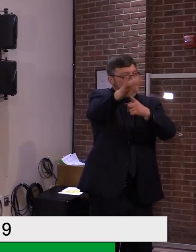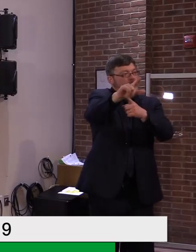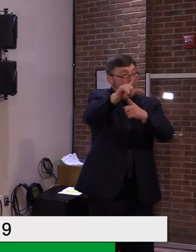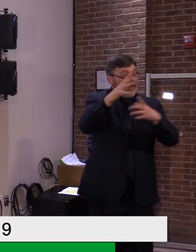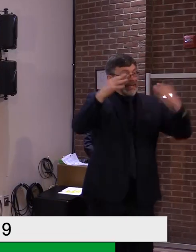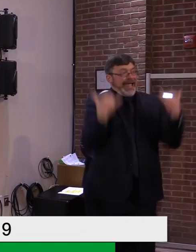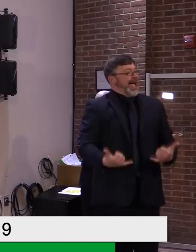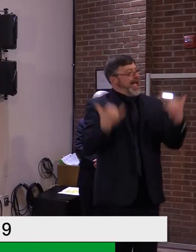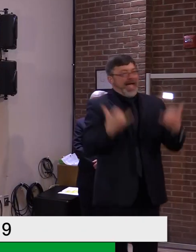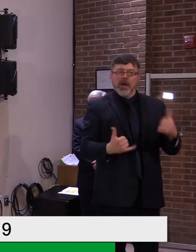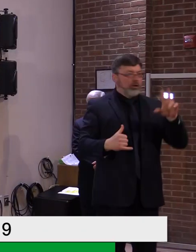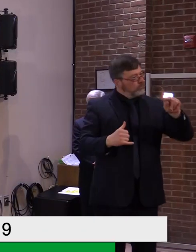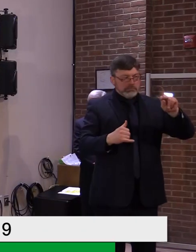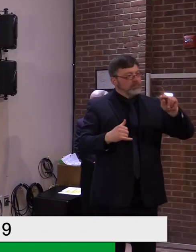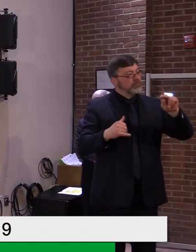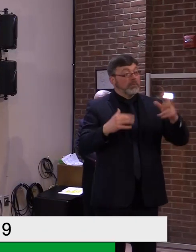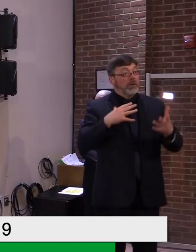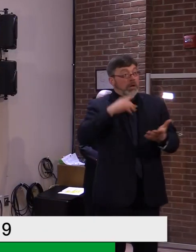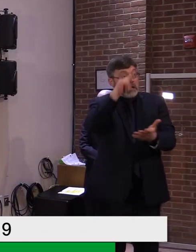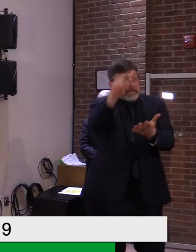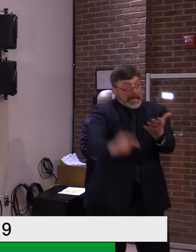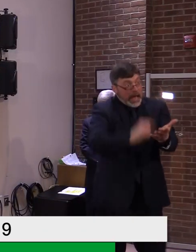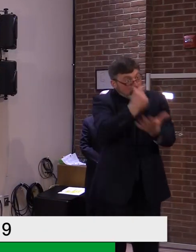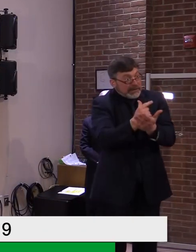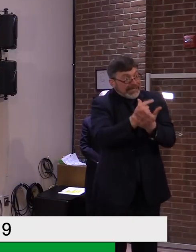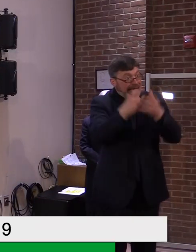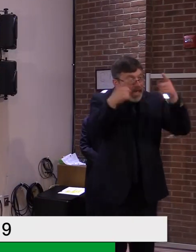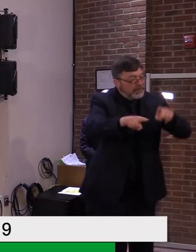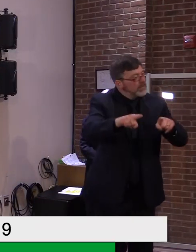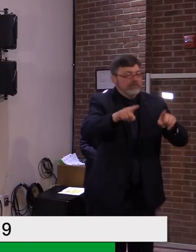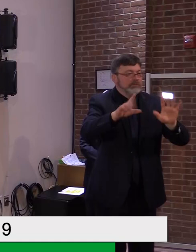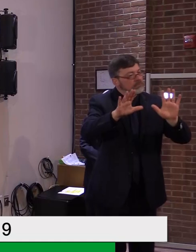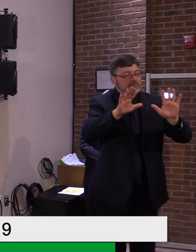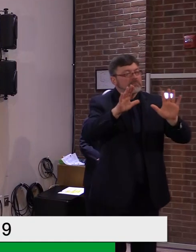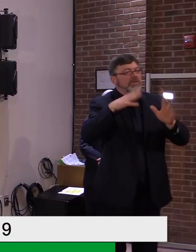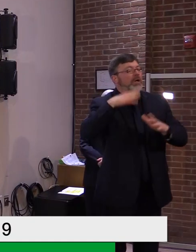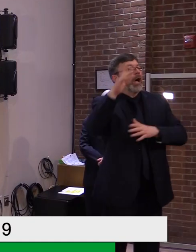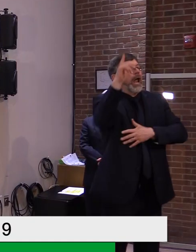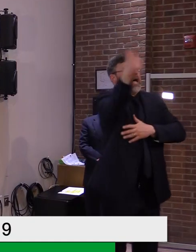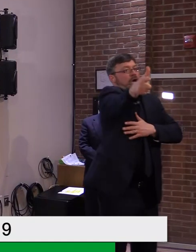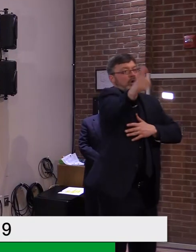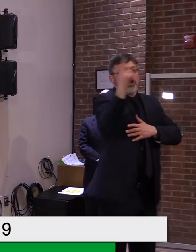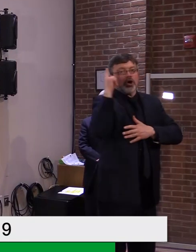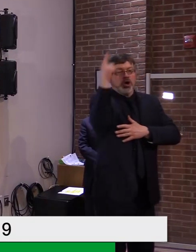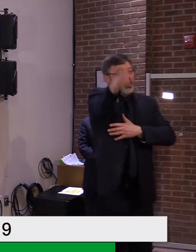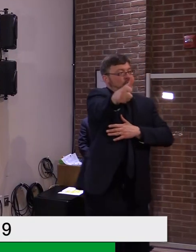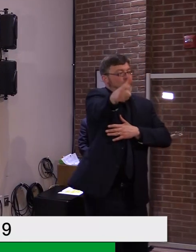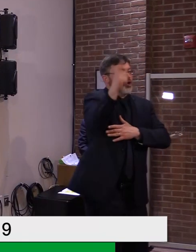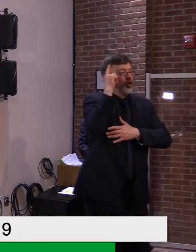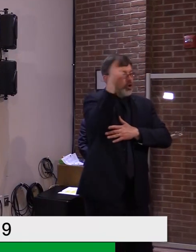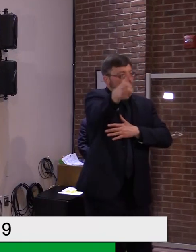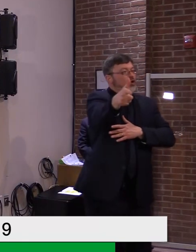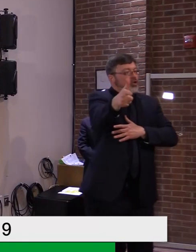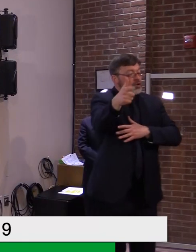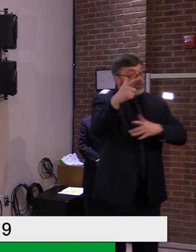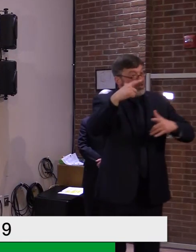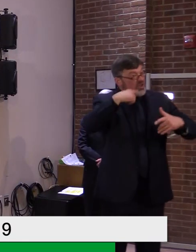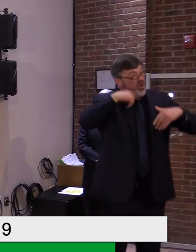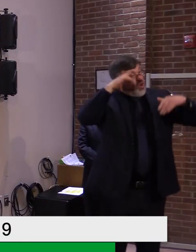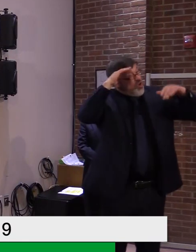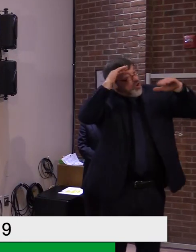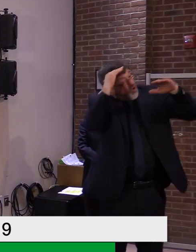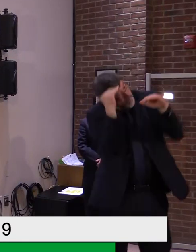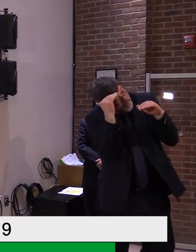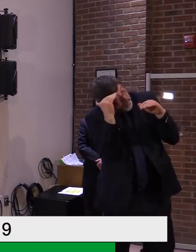you the date. I think I can promise that it could be in the month of April. Just can't tell you exactly